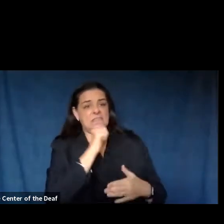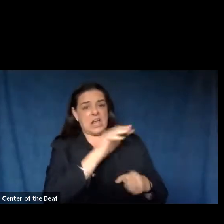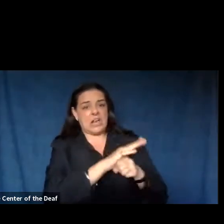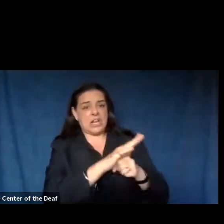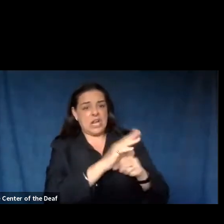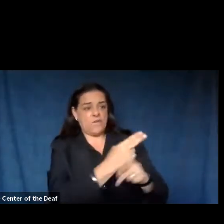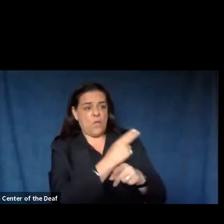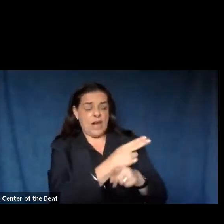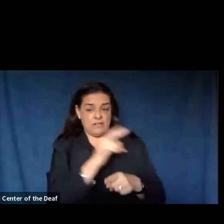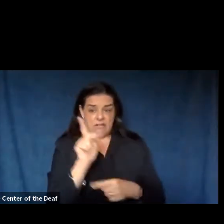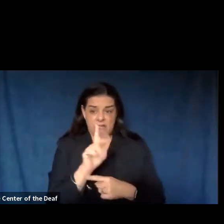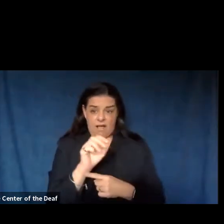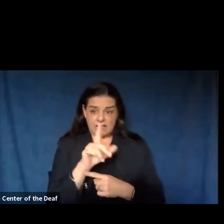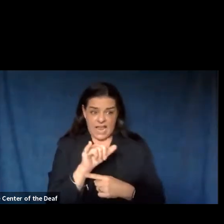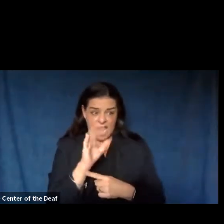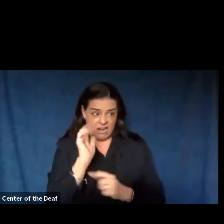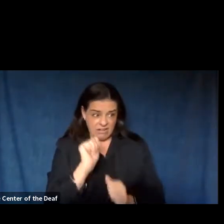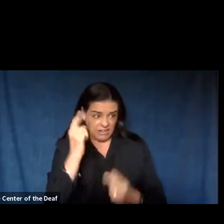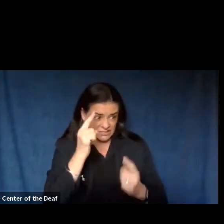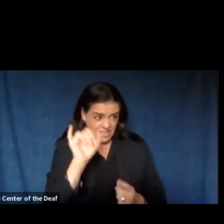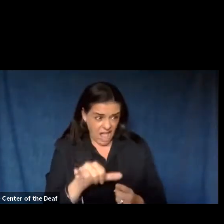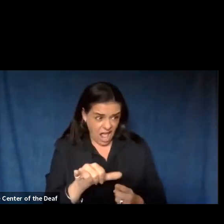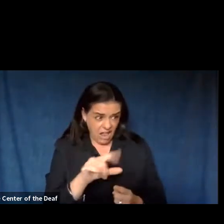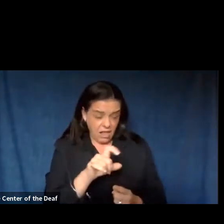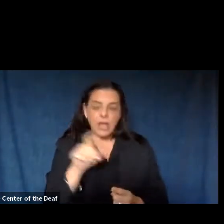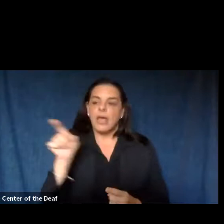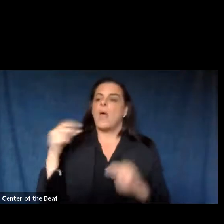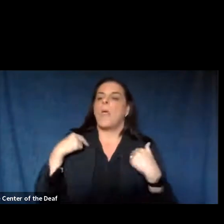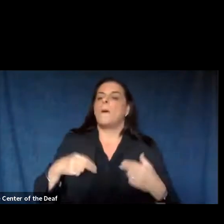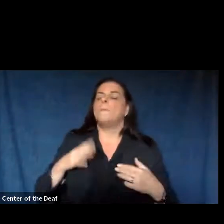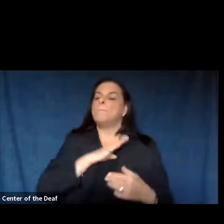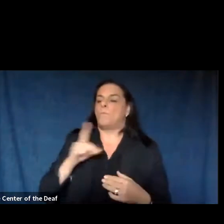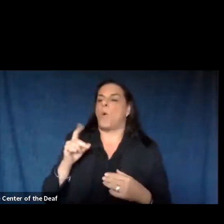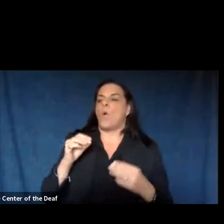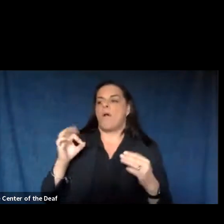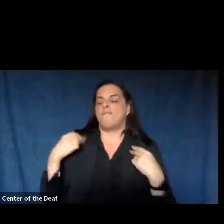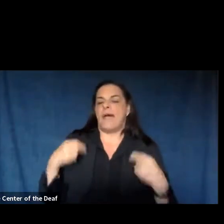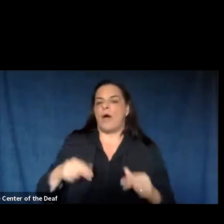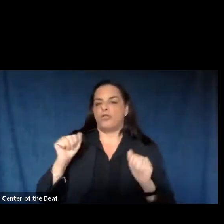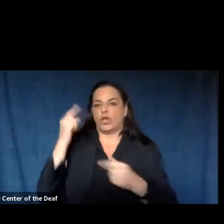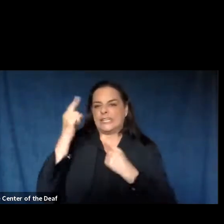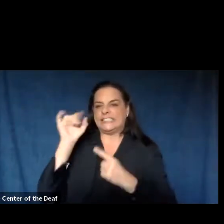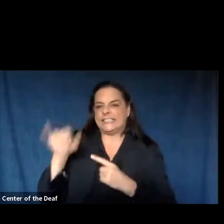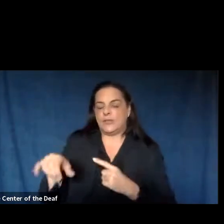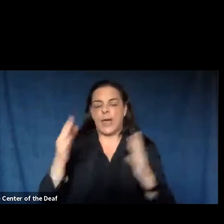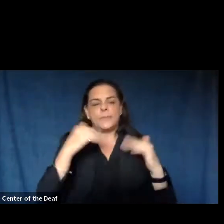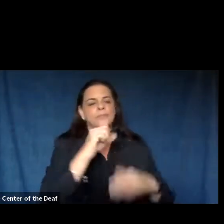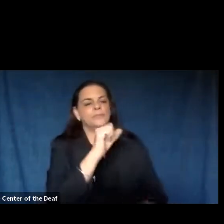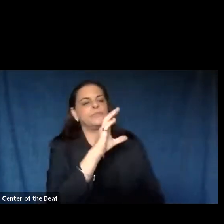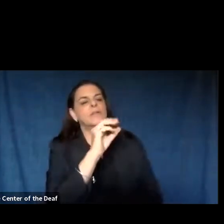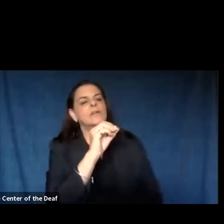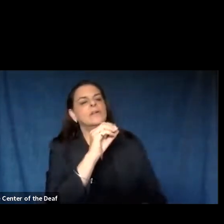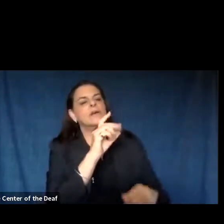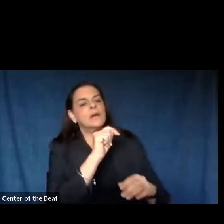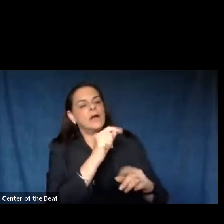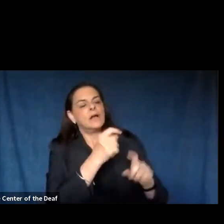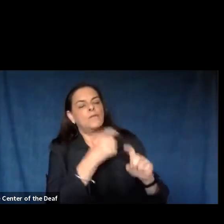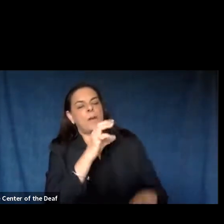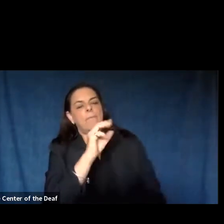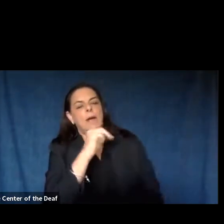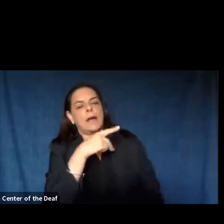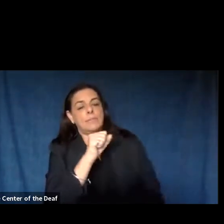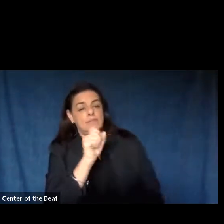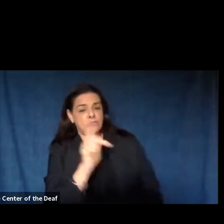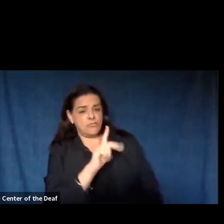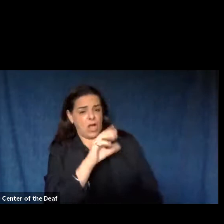That's something for the Board of Health to take under consideration. From Scott with Compass, does Knox County retain the ability to opt out